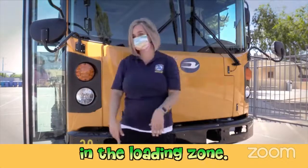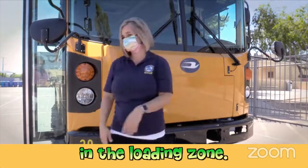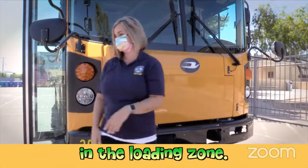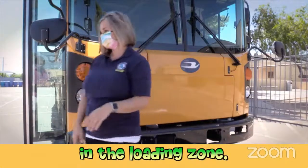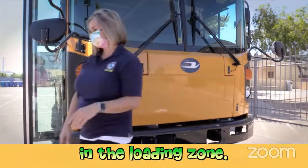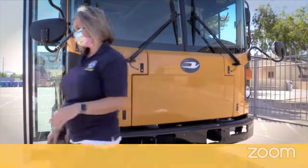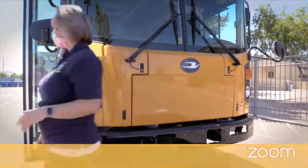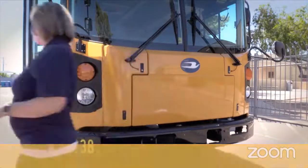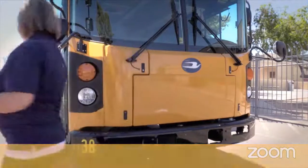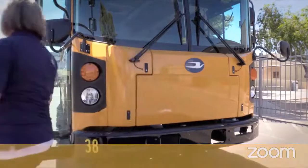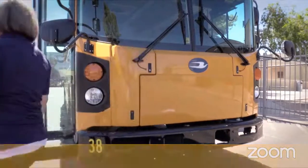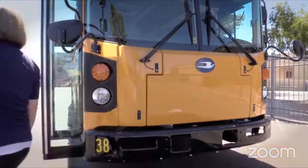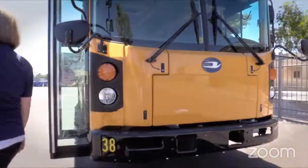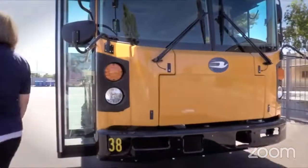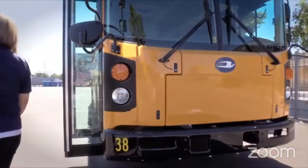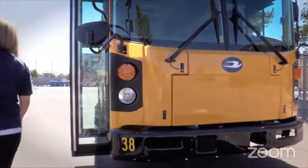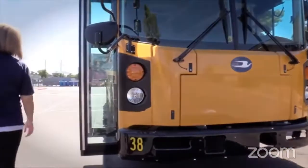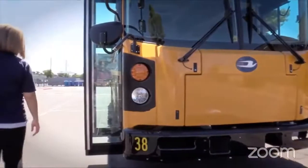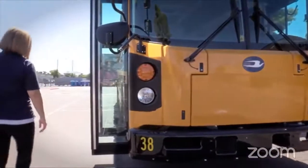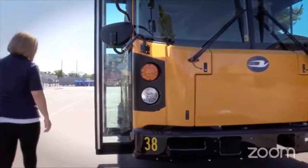in the loading zone.